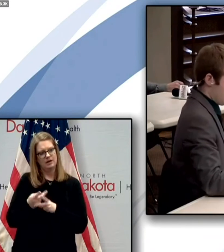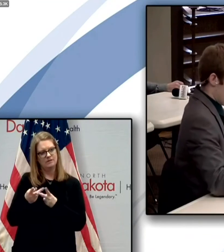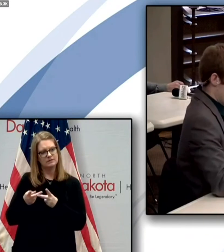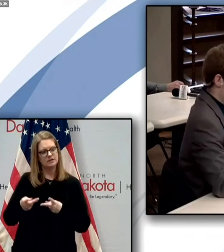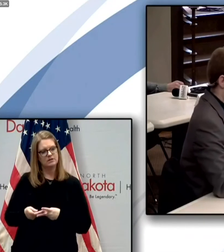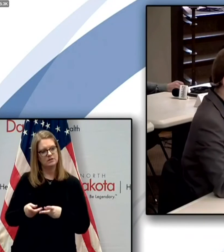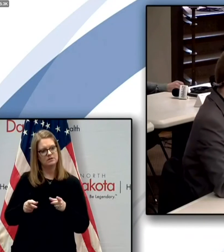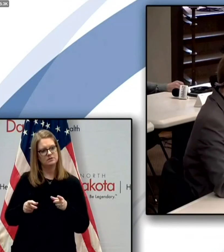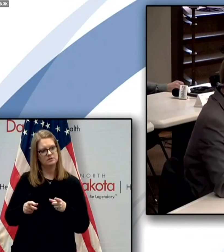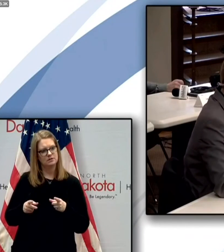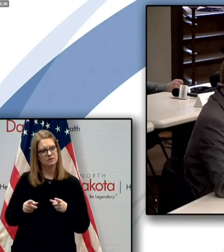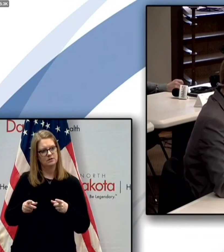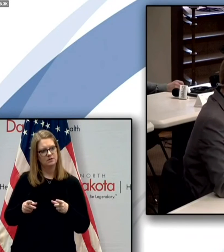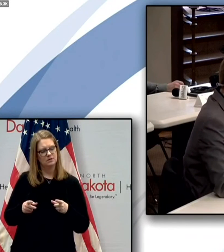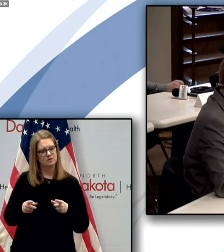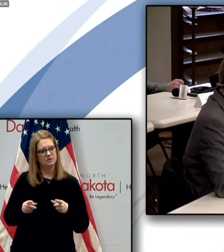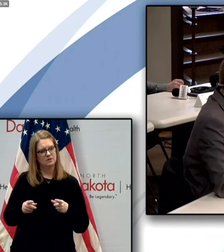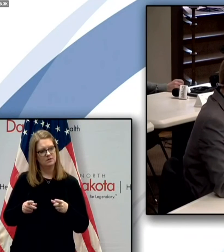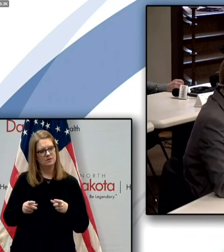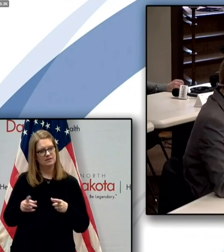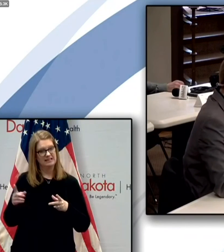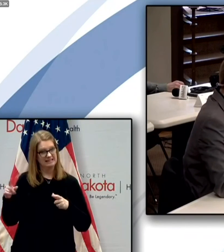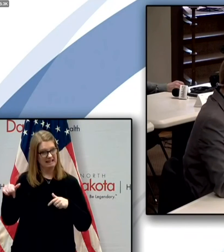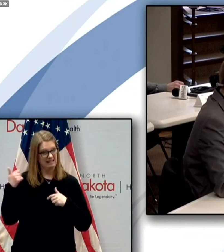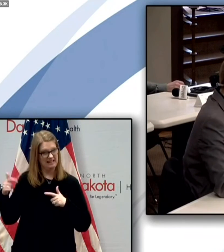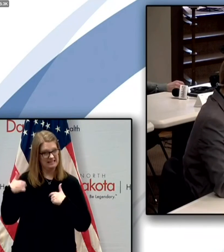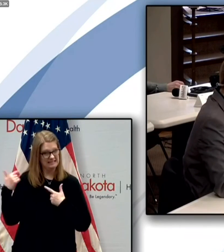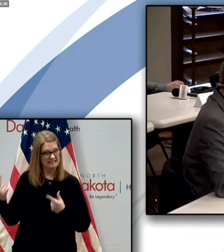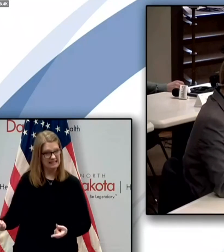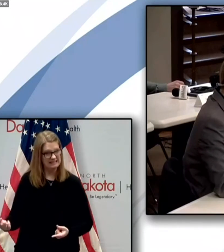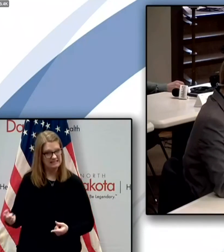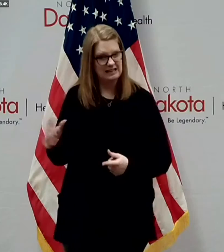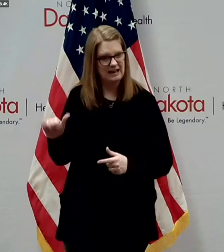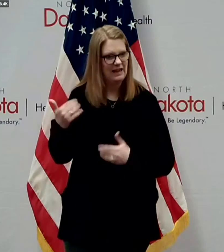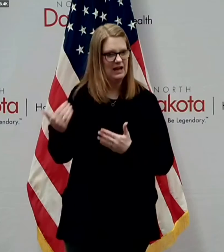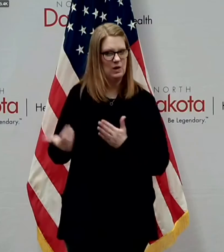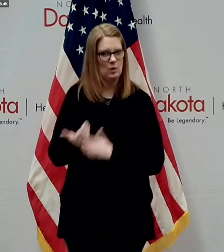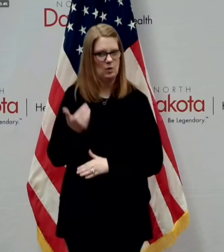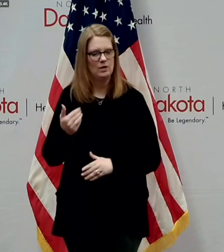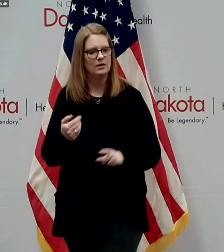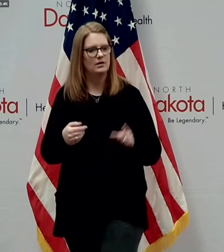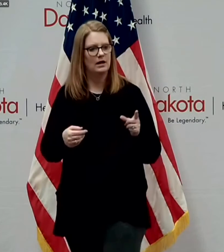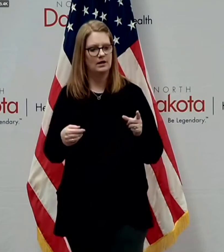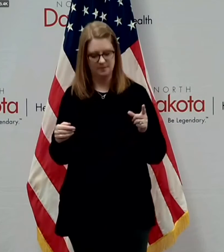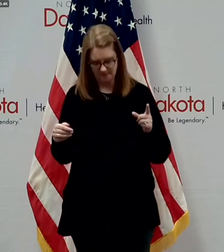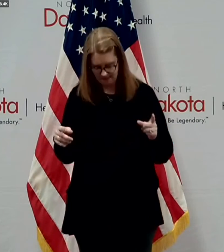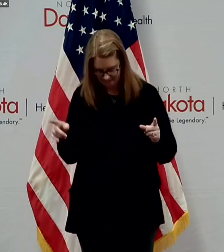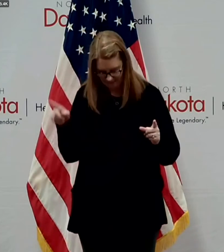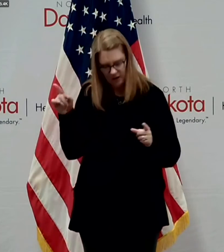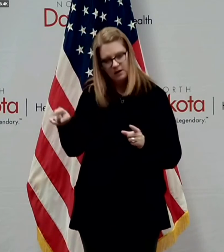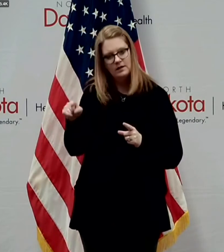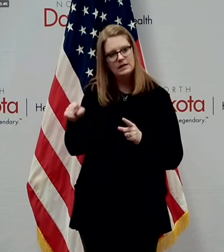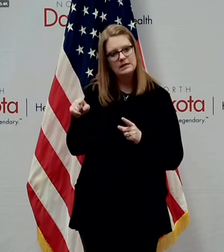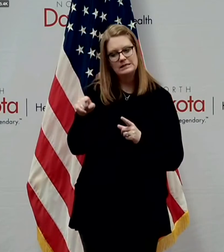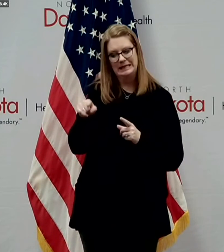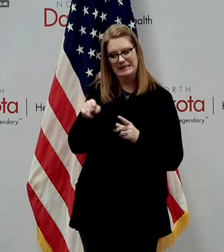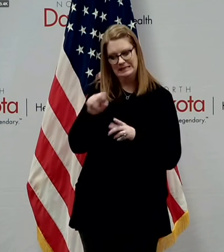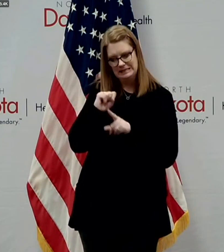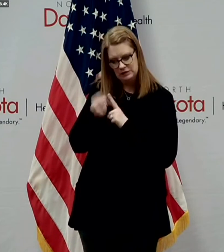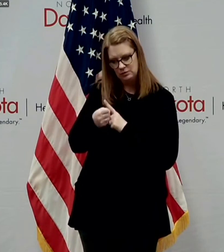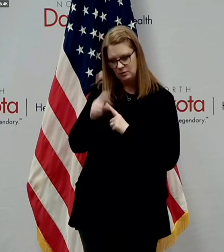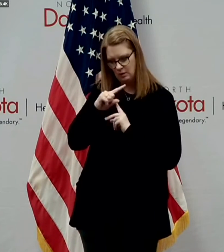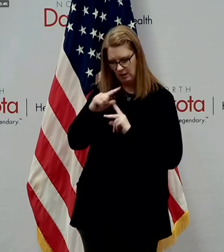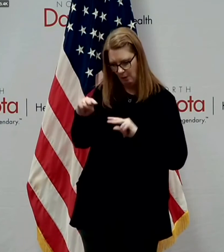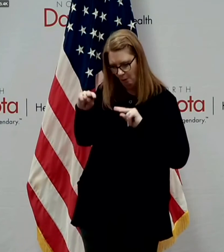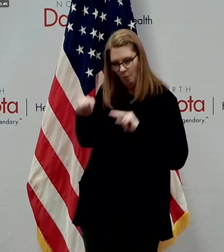been anything since that based on the Fargo report? Anything? Well, this is a situation that we're working very